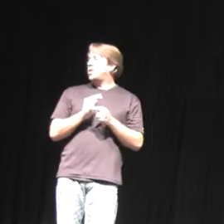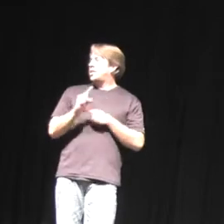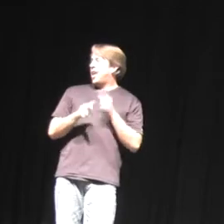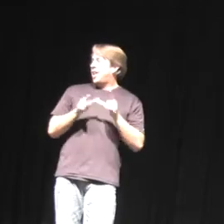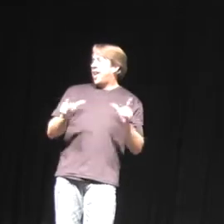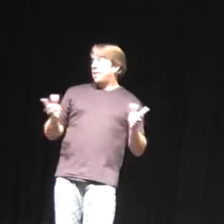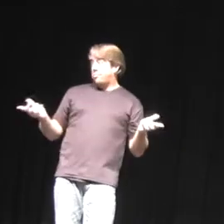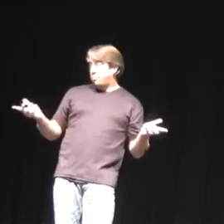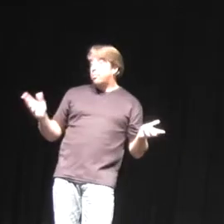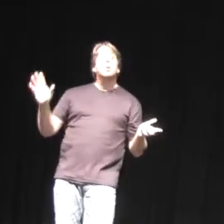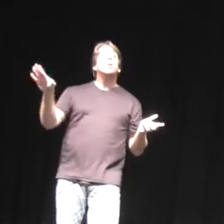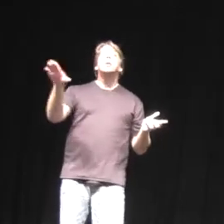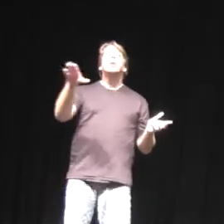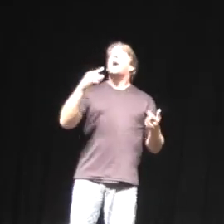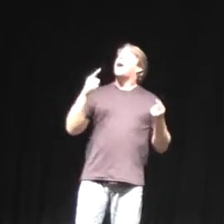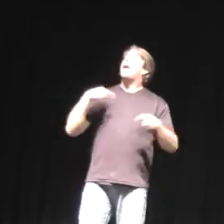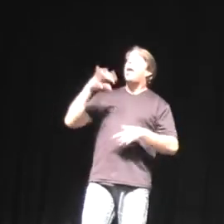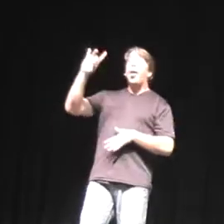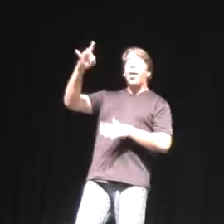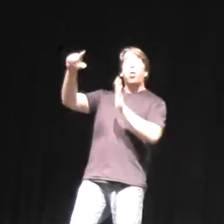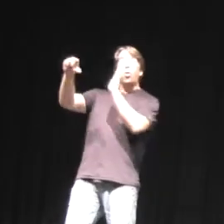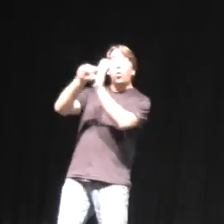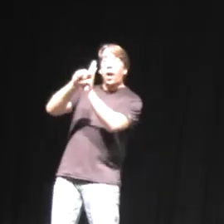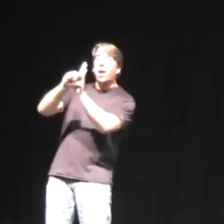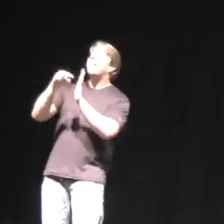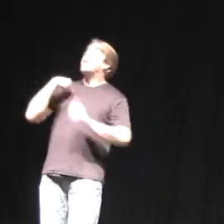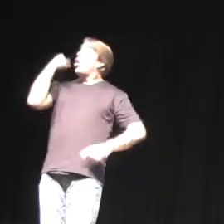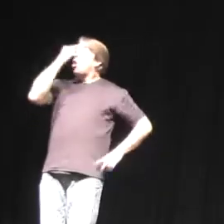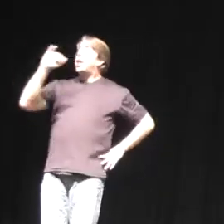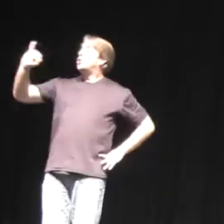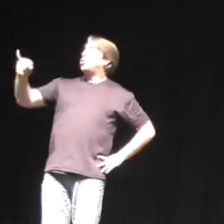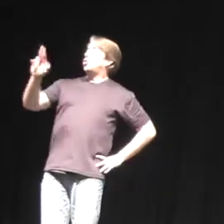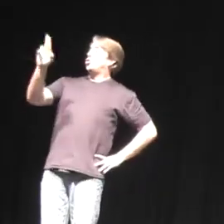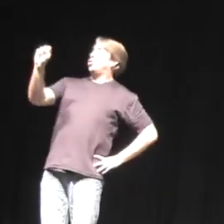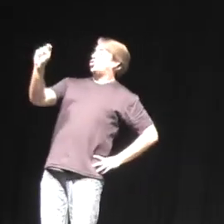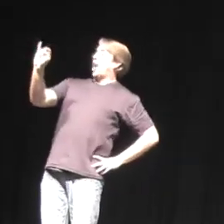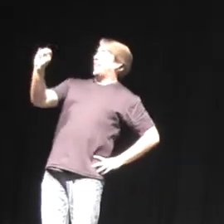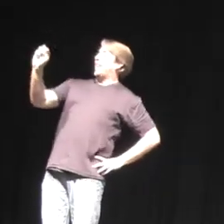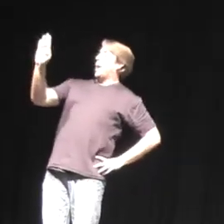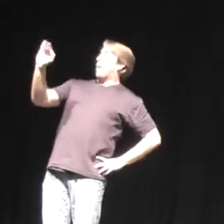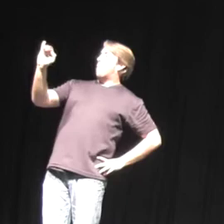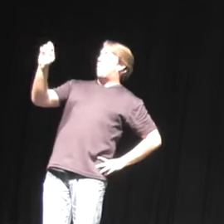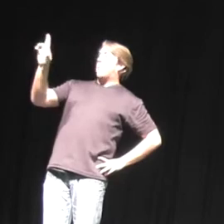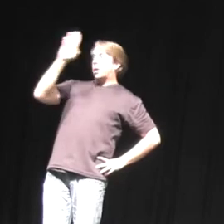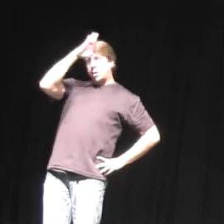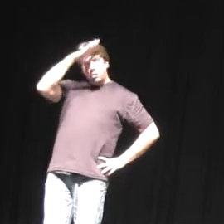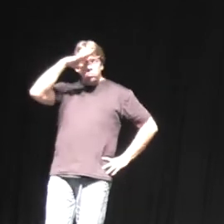Way before. In 8th grade. Think of me as the Justin Bieber of sign language, okay?